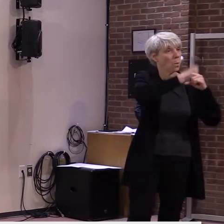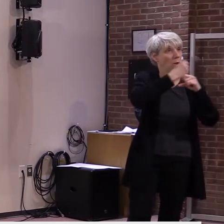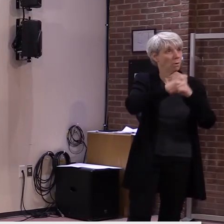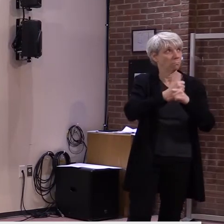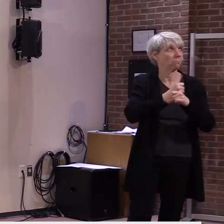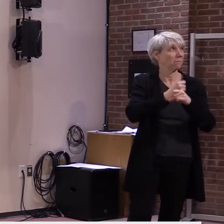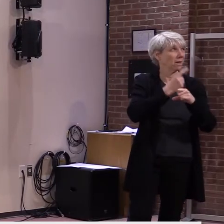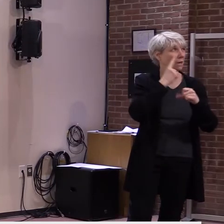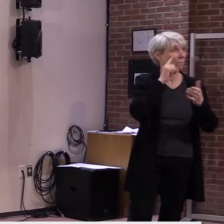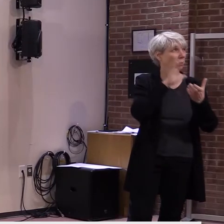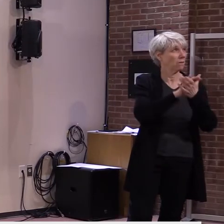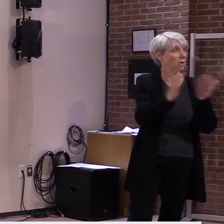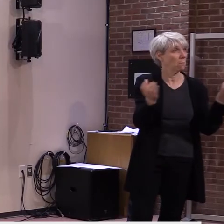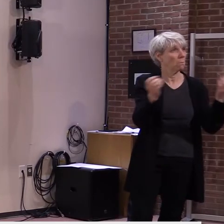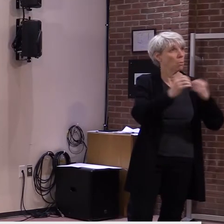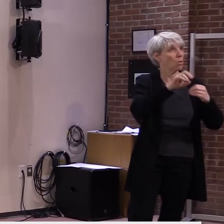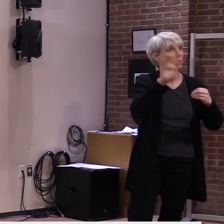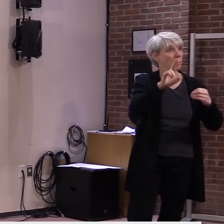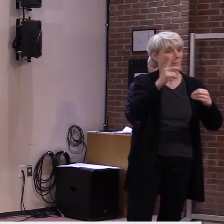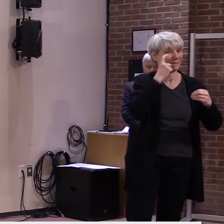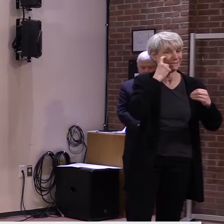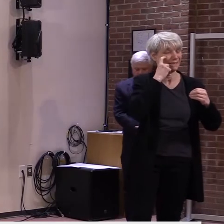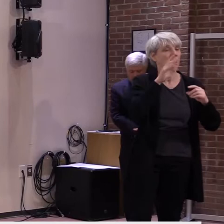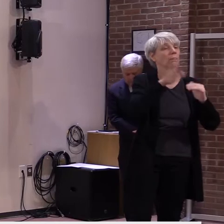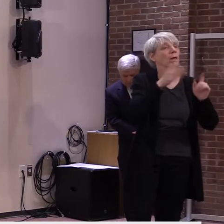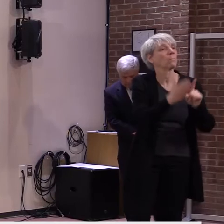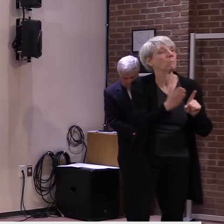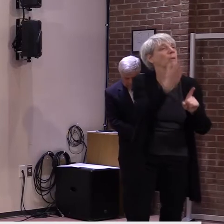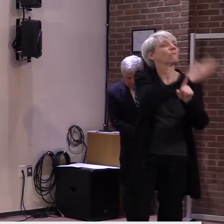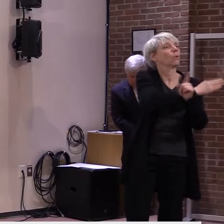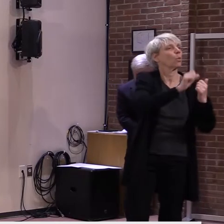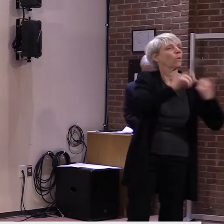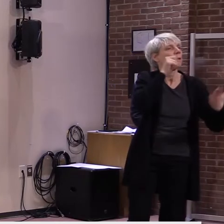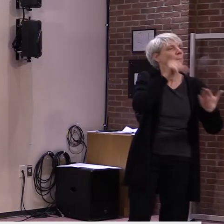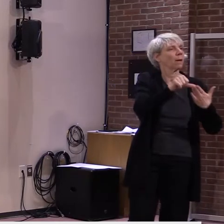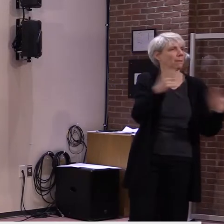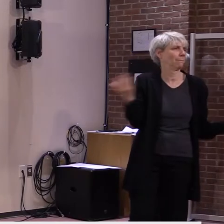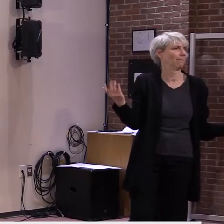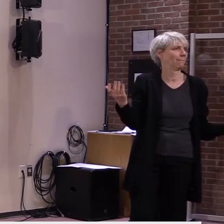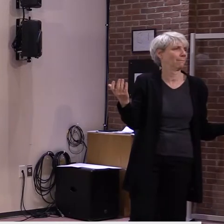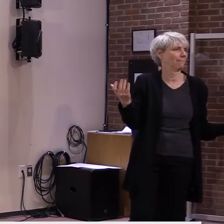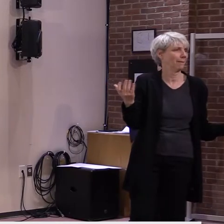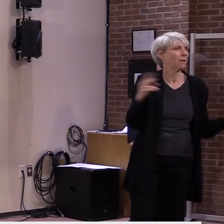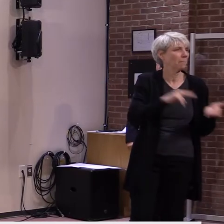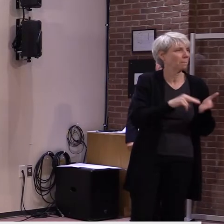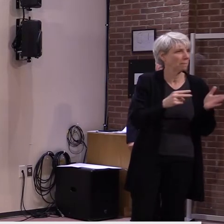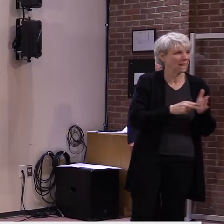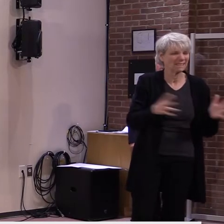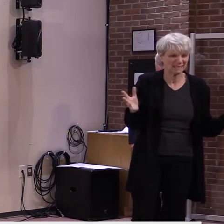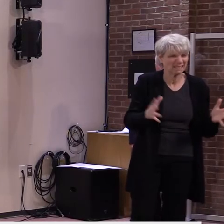last general election than the one before. So I think that getting more people out to vote,